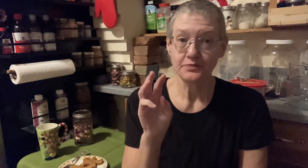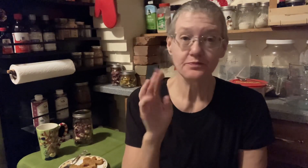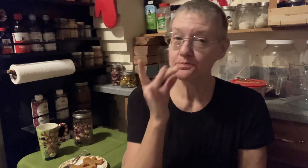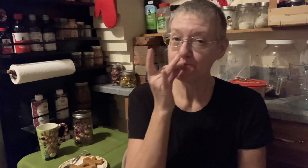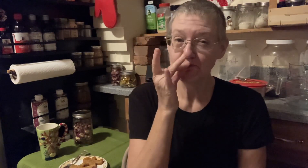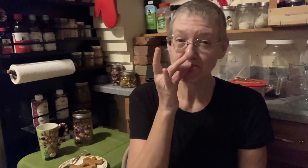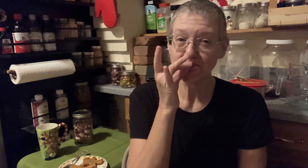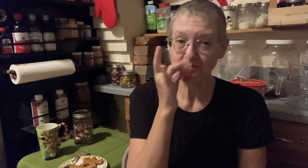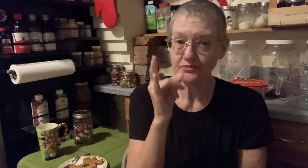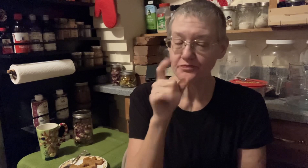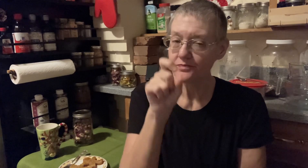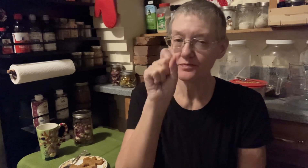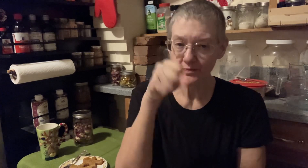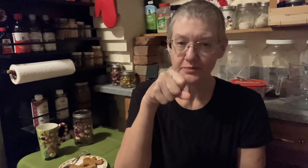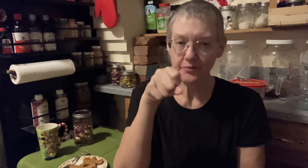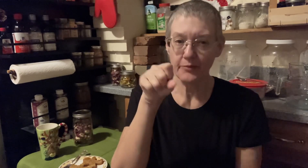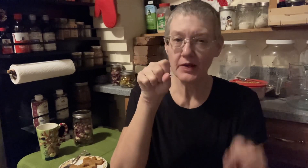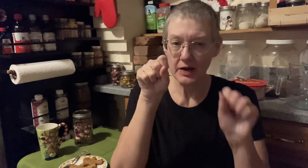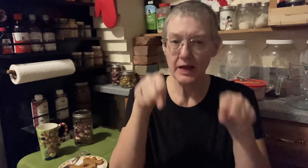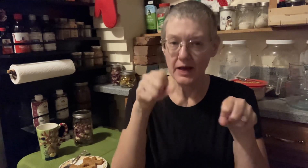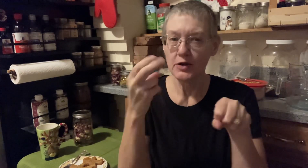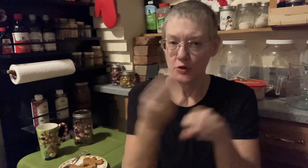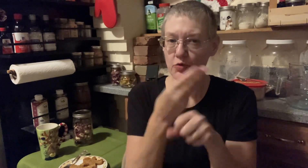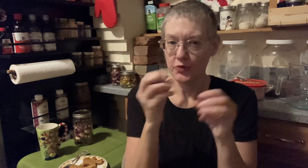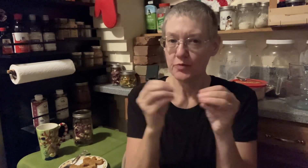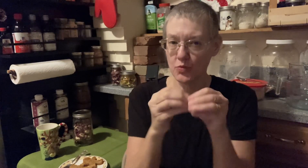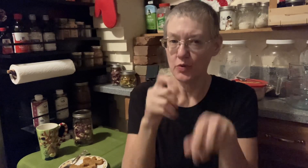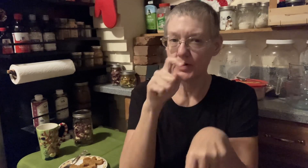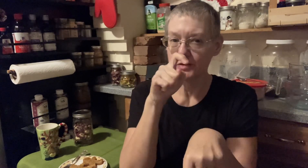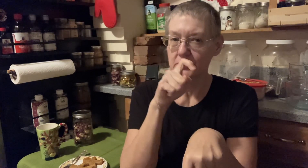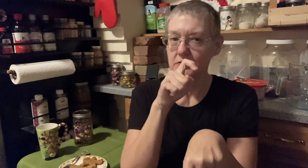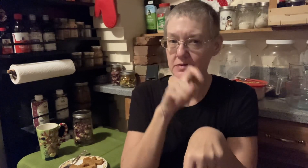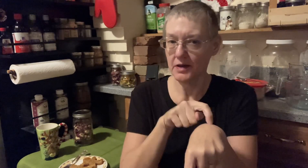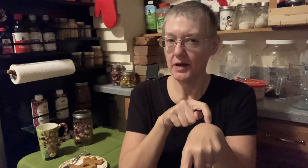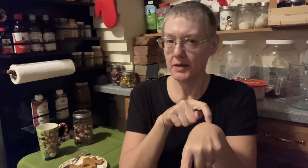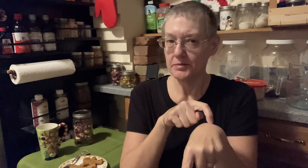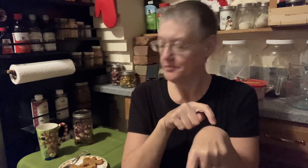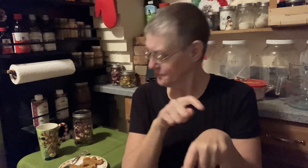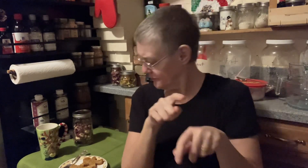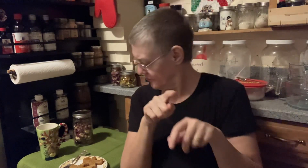Wow, that is delicious. Yes, it could use more time,